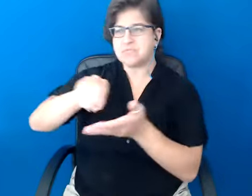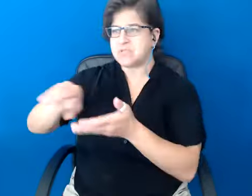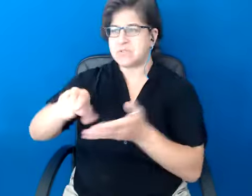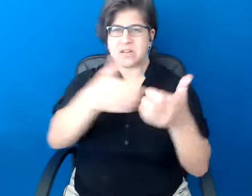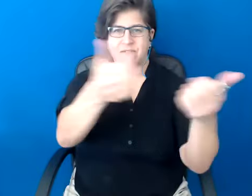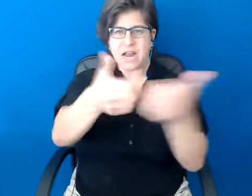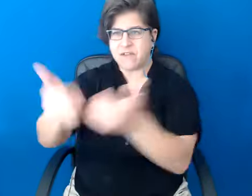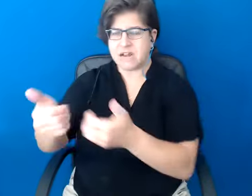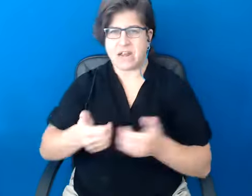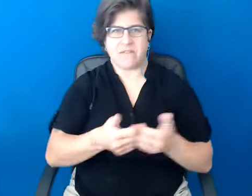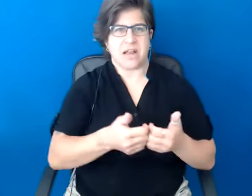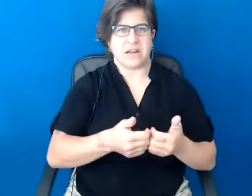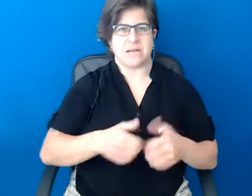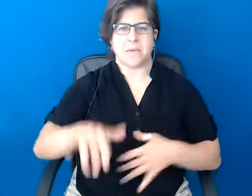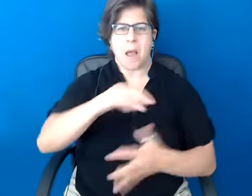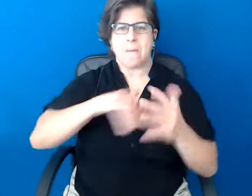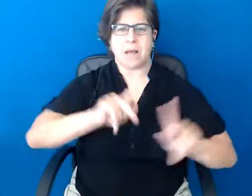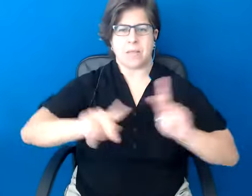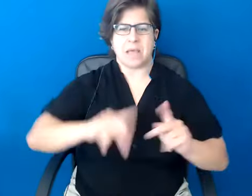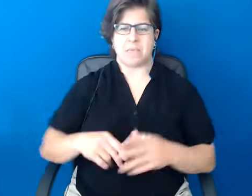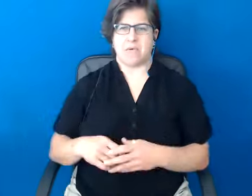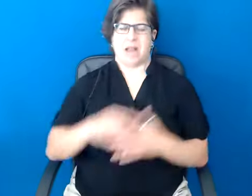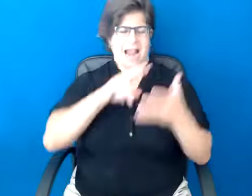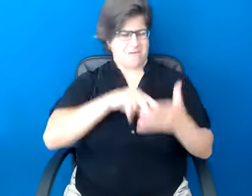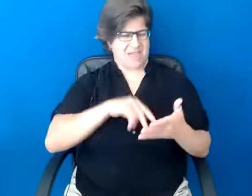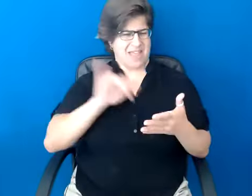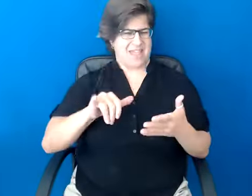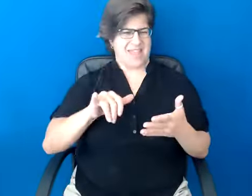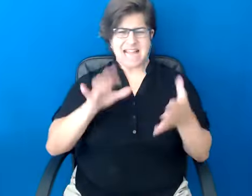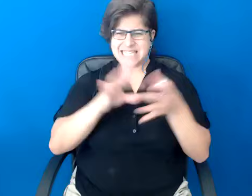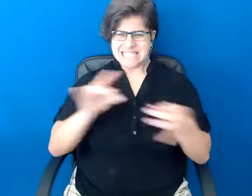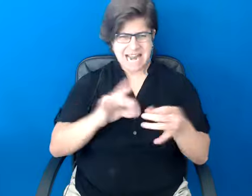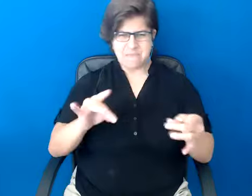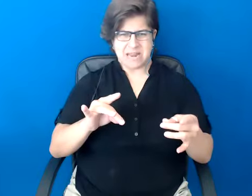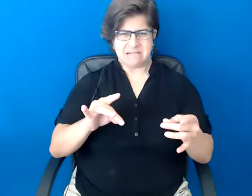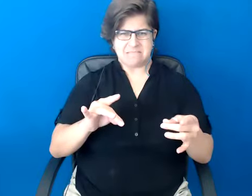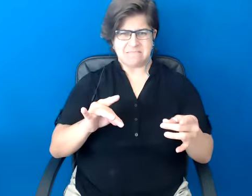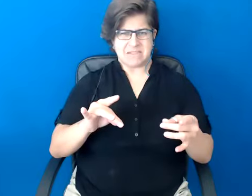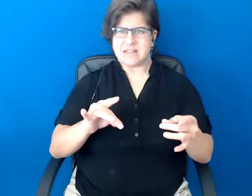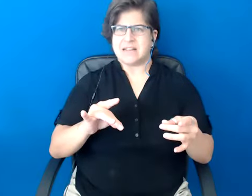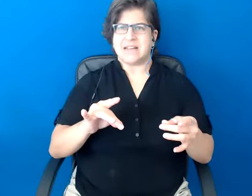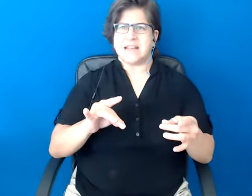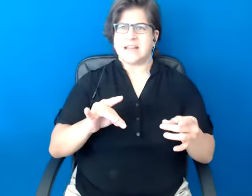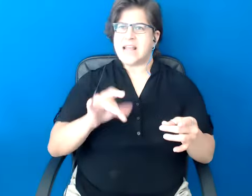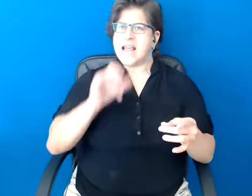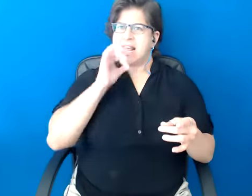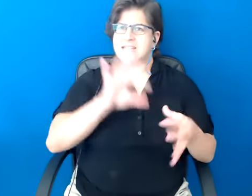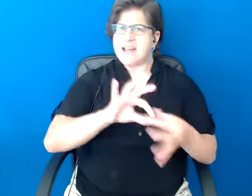nature and toil shall be divided among them. And when I read that in the 12 and 12, I thought, wow, that's